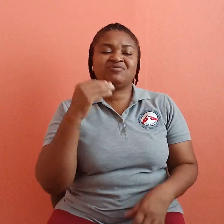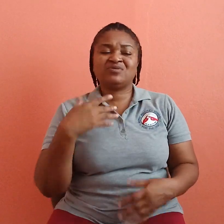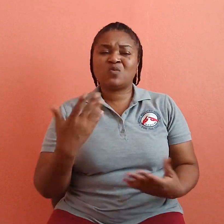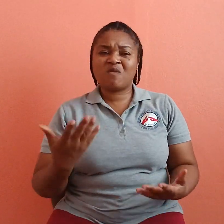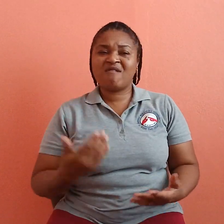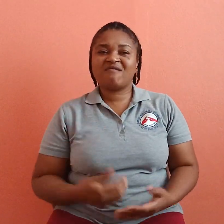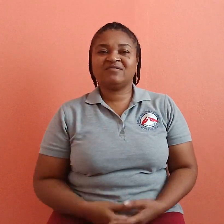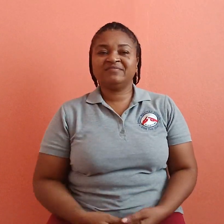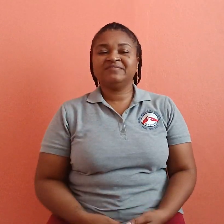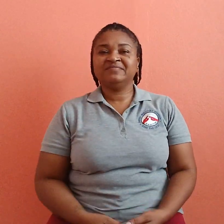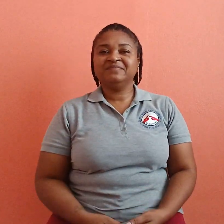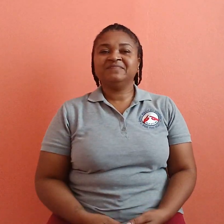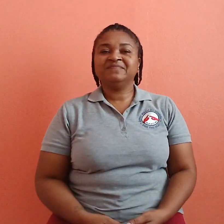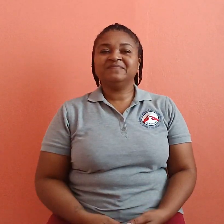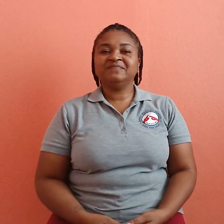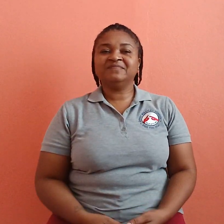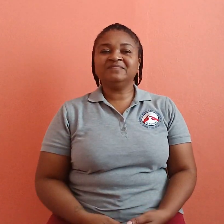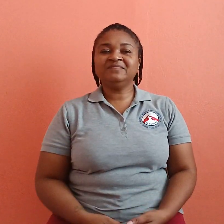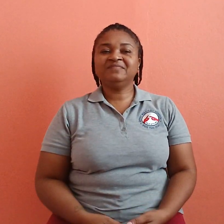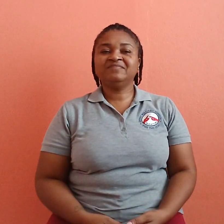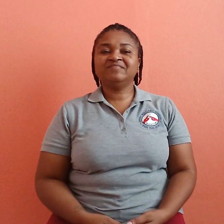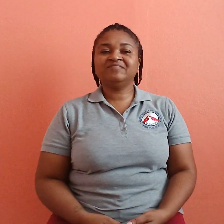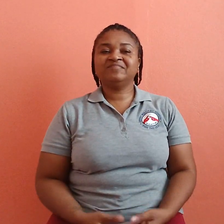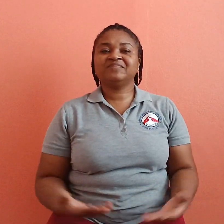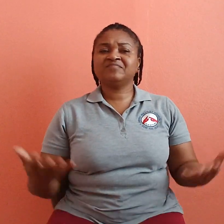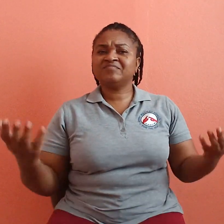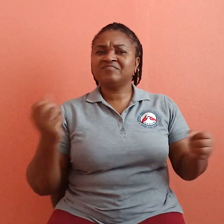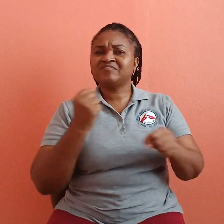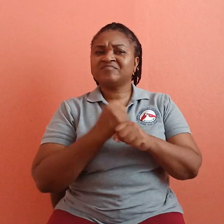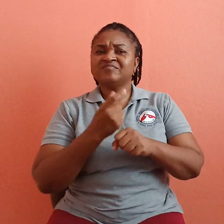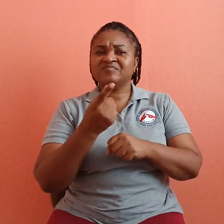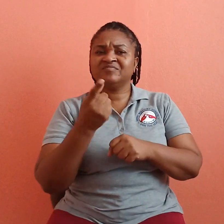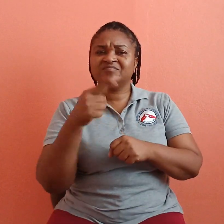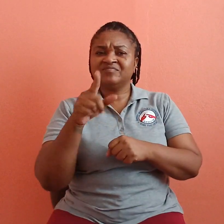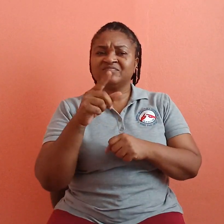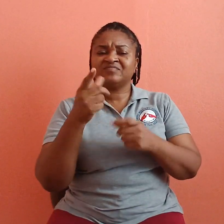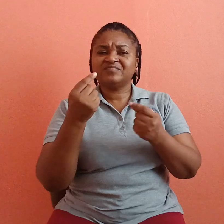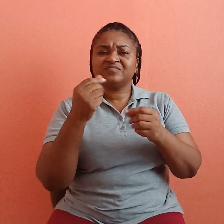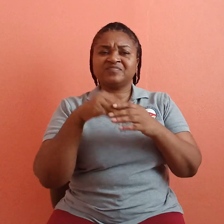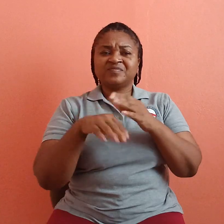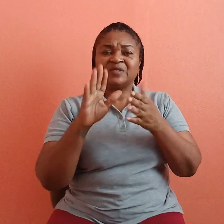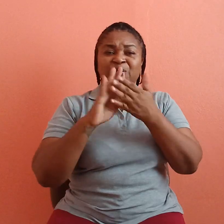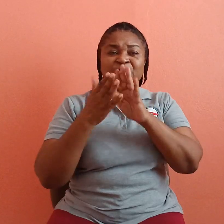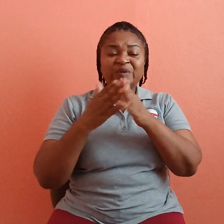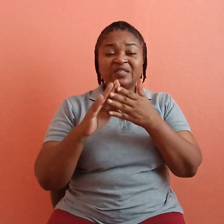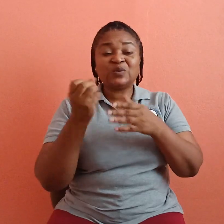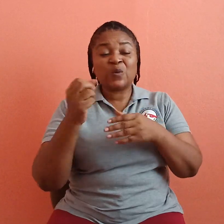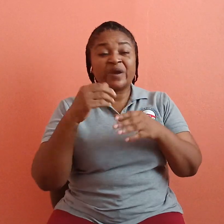So what work did you do in the community or in your church?